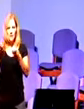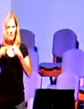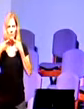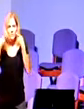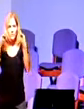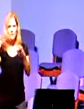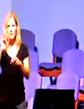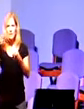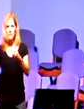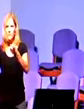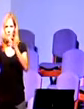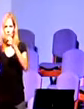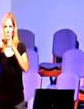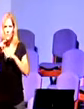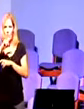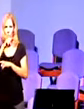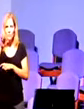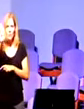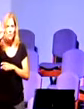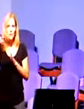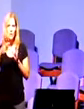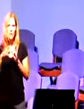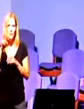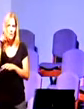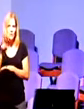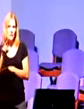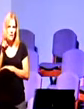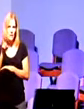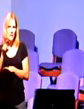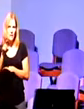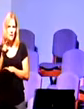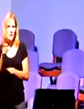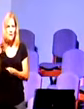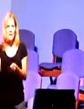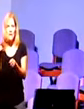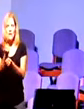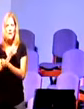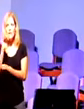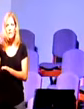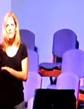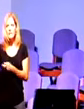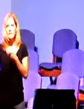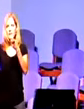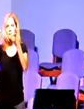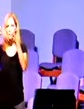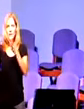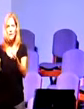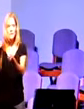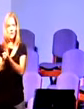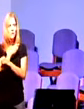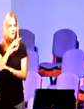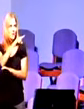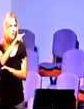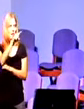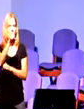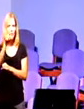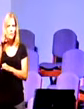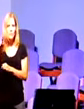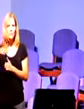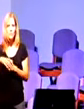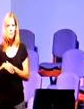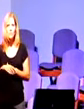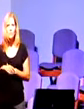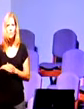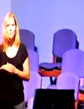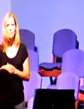Give as 'twas given to you in your need. Love as the Master loves